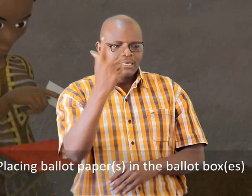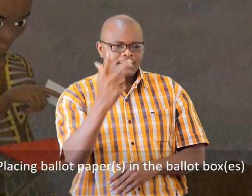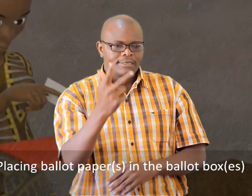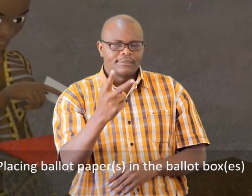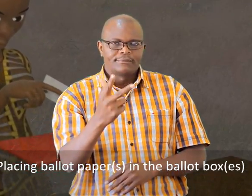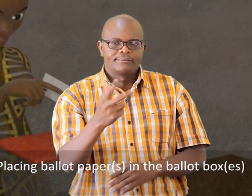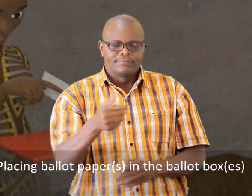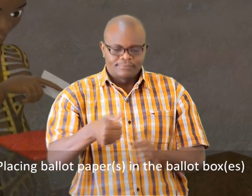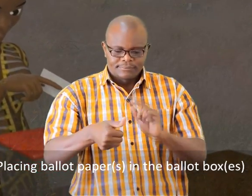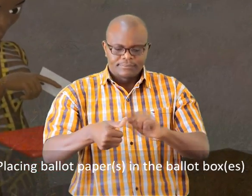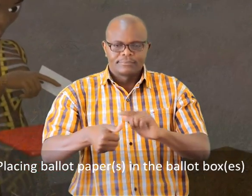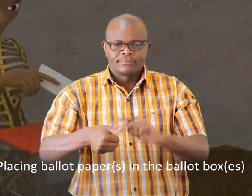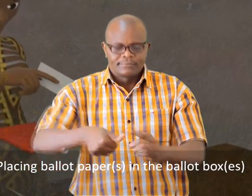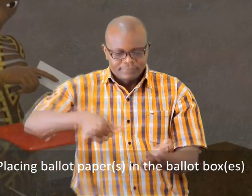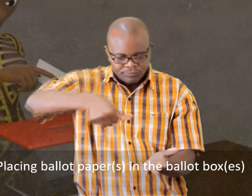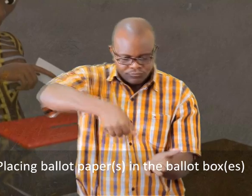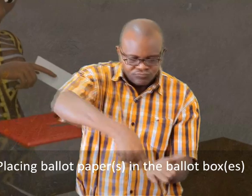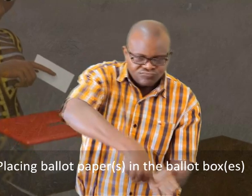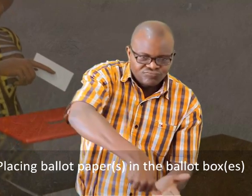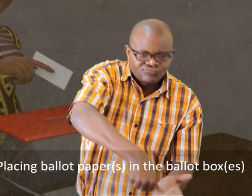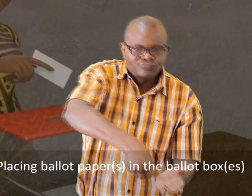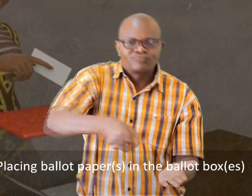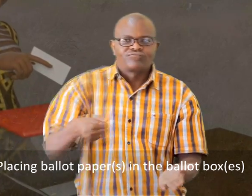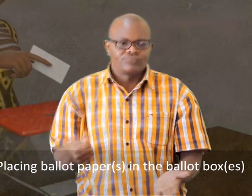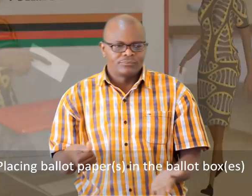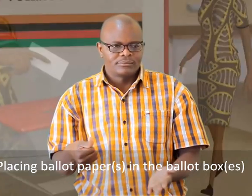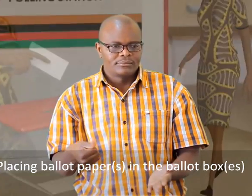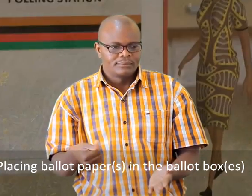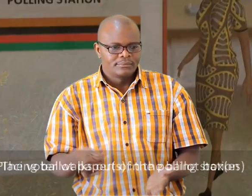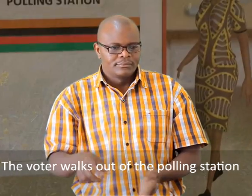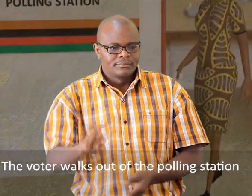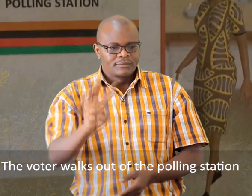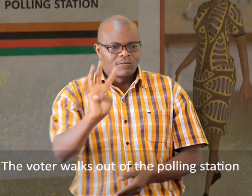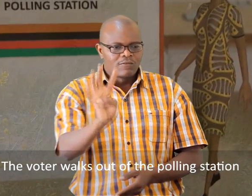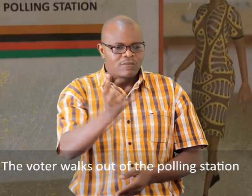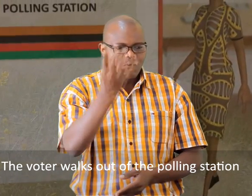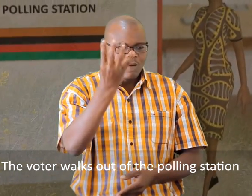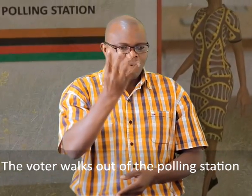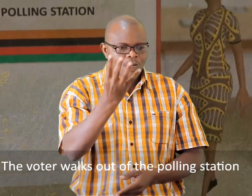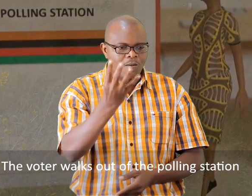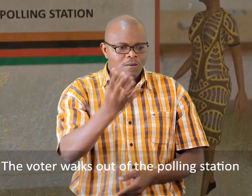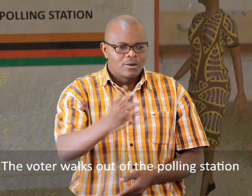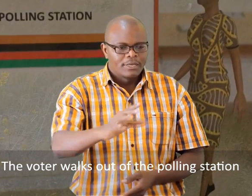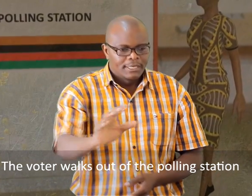ballot papers in the ballot boxes, the voter walks out of the polling station.